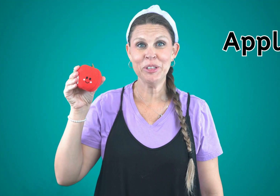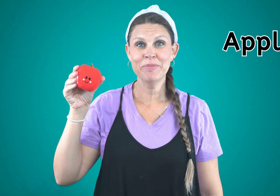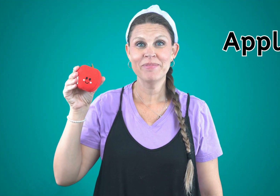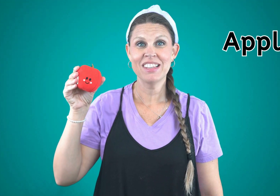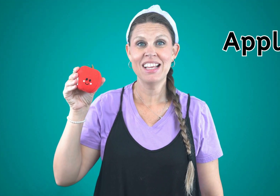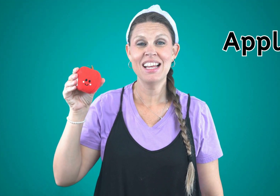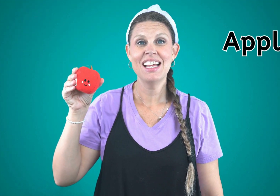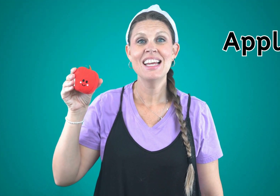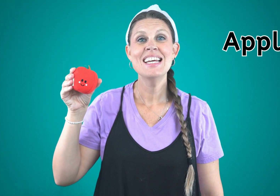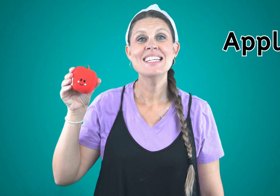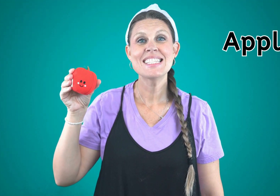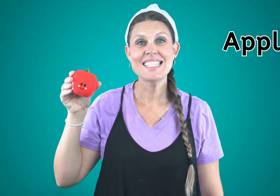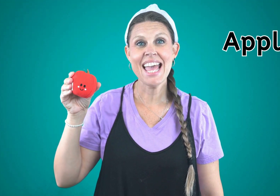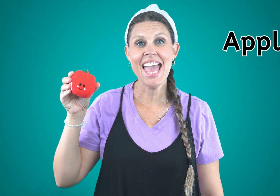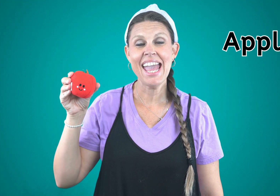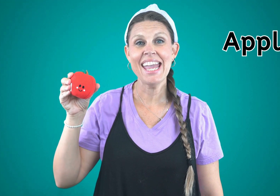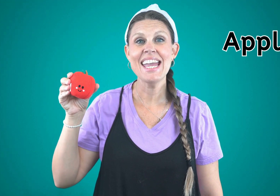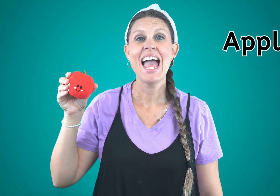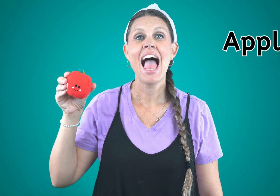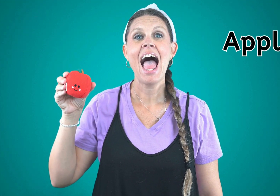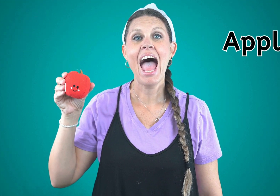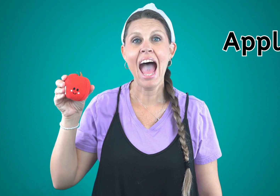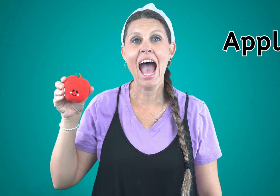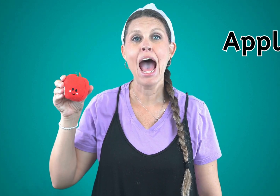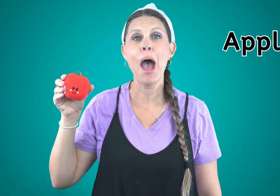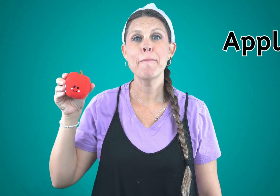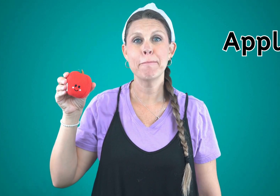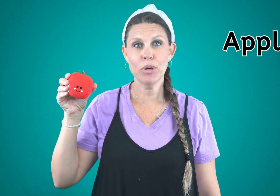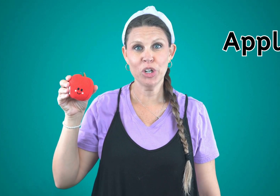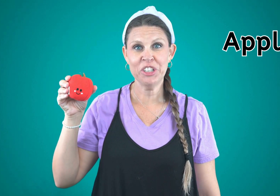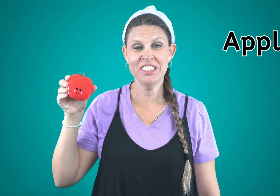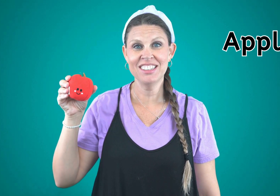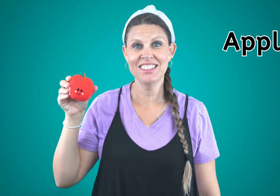Apple. Say apple.